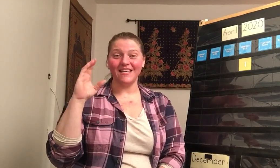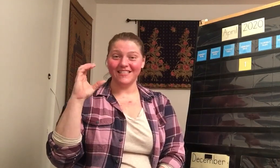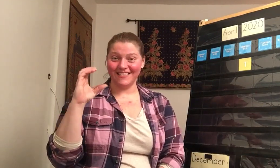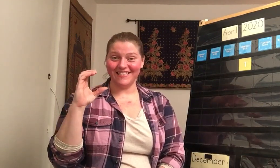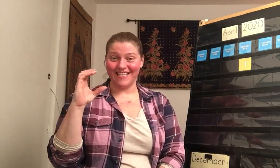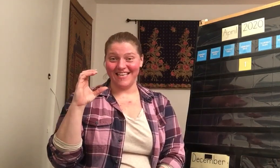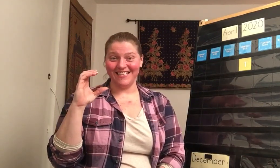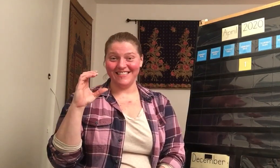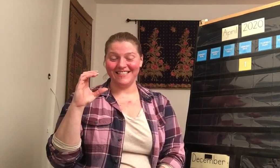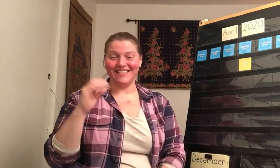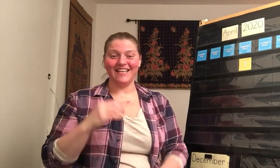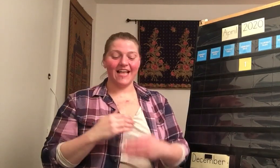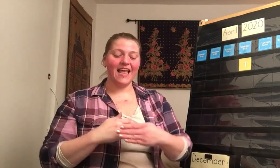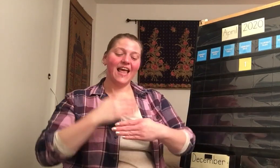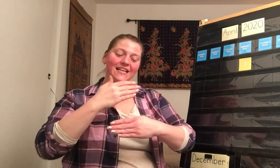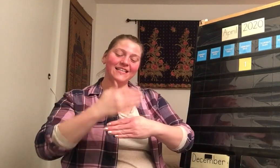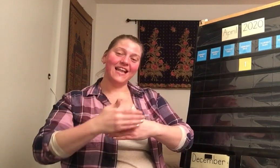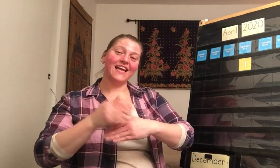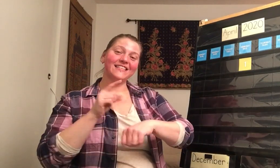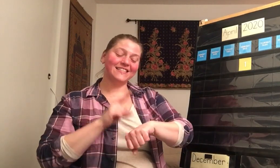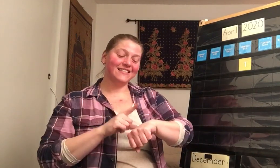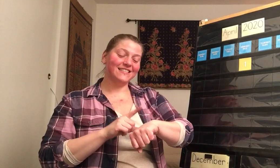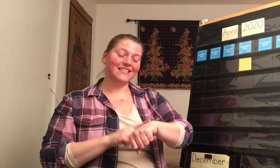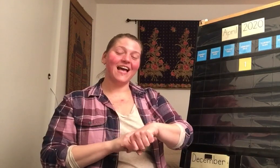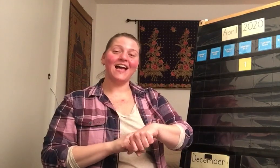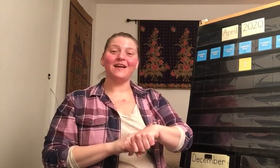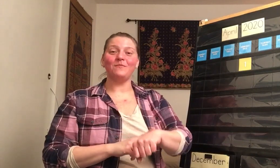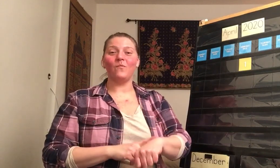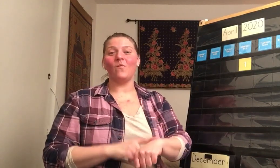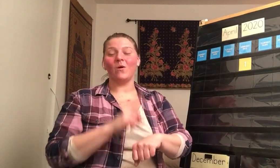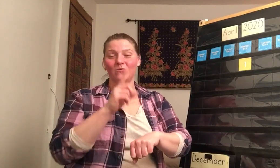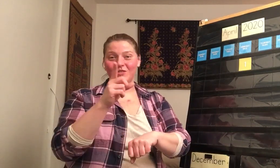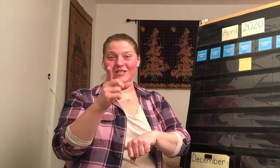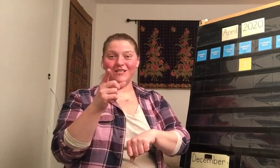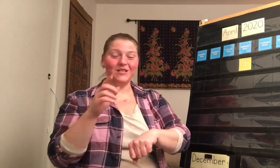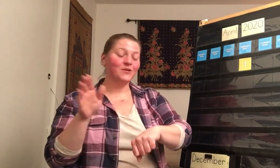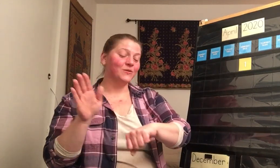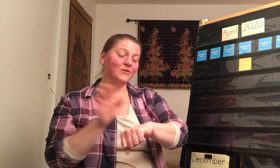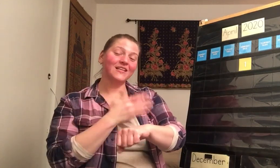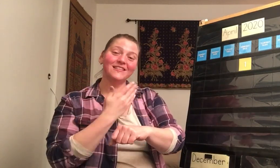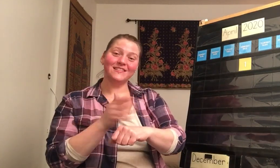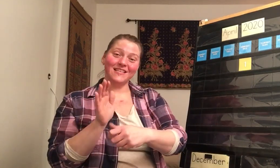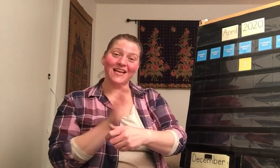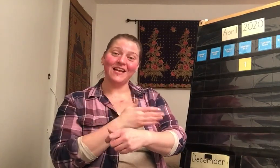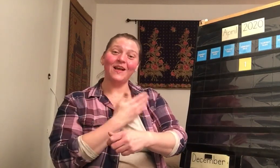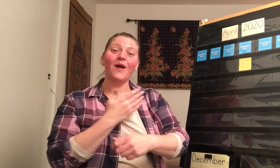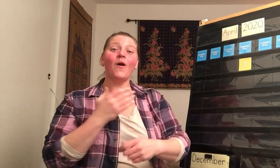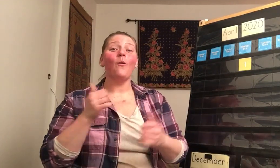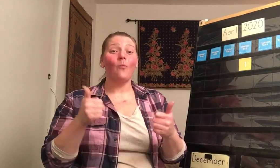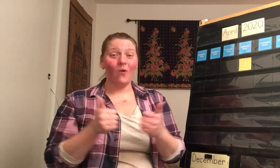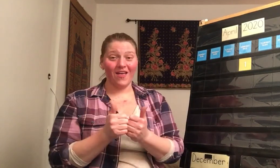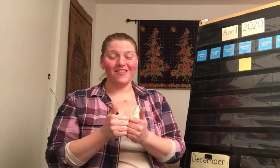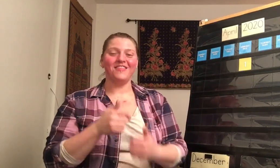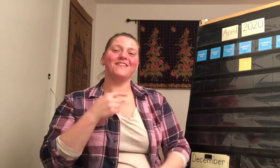ABCs. Next time won't you sing with